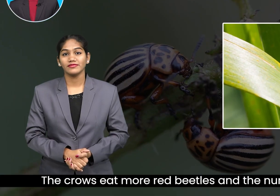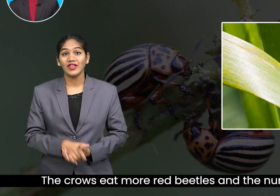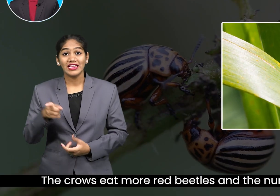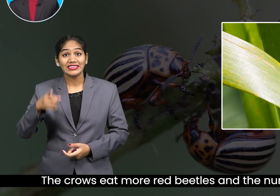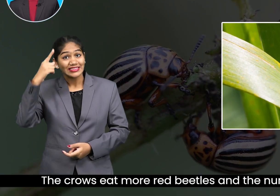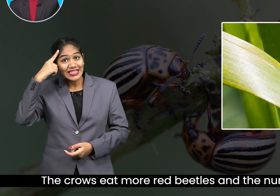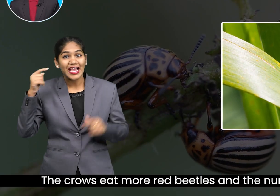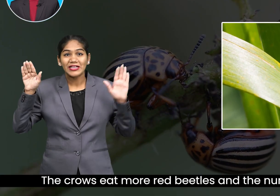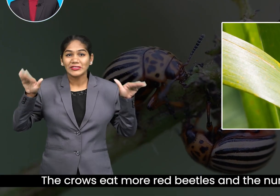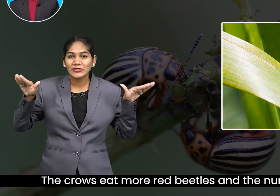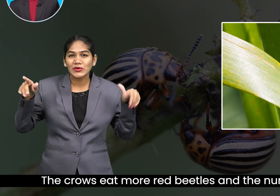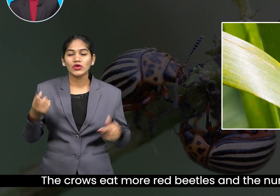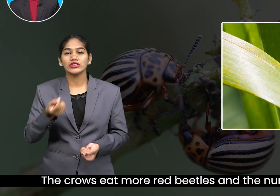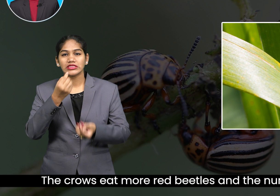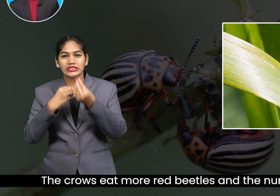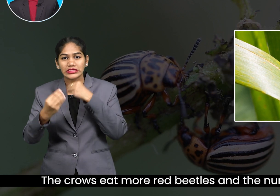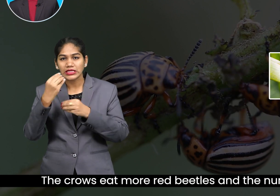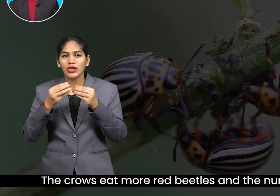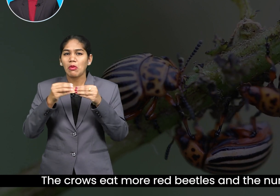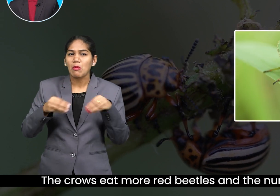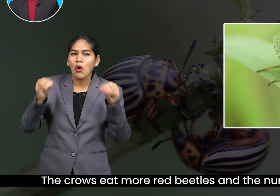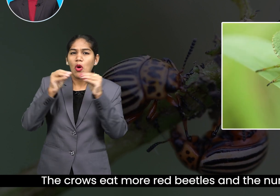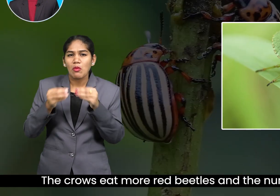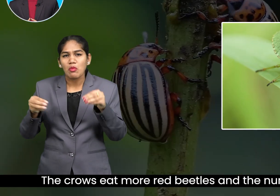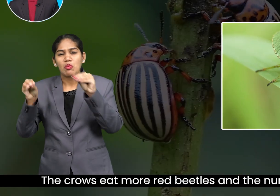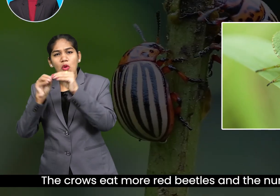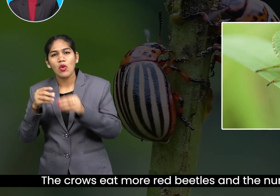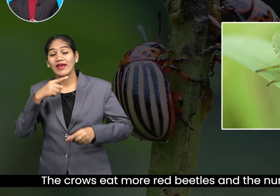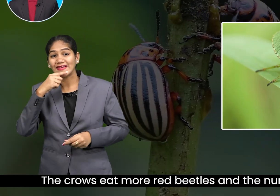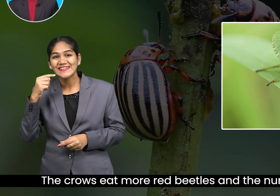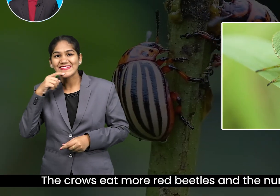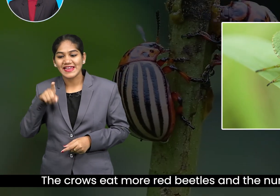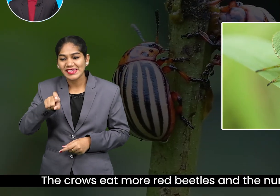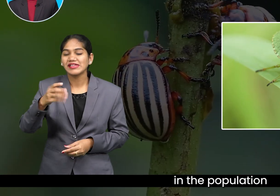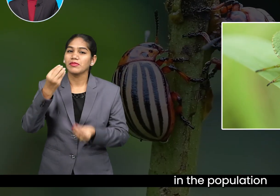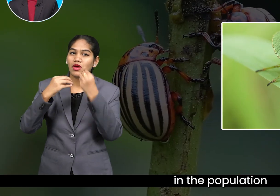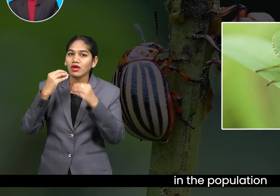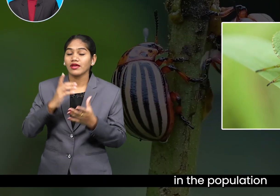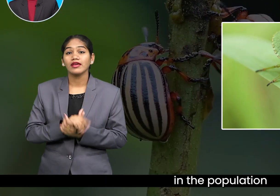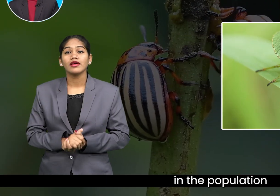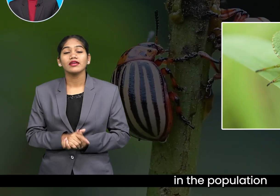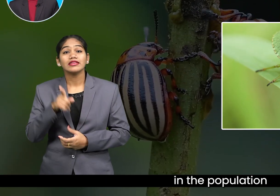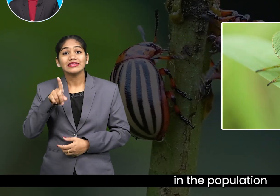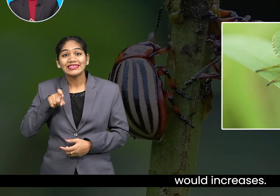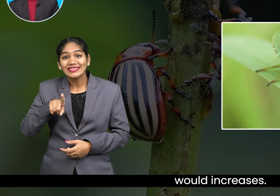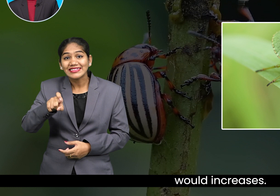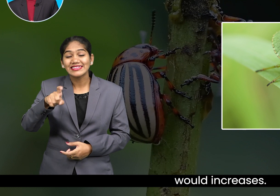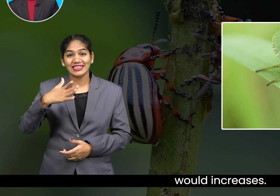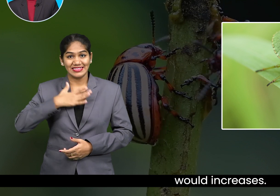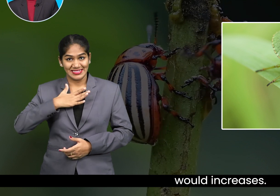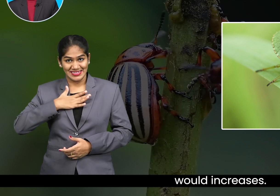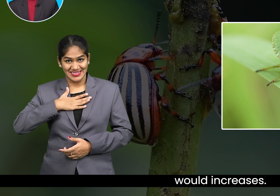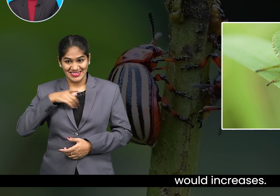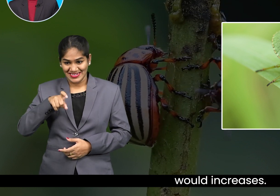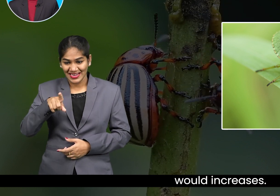The crows eat more red beetles, and the number of green beetles in the population world